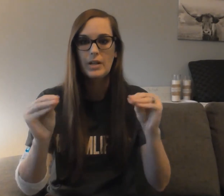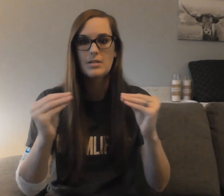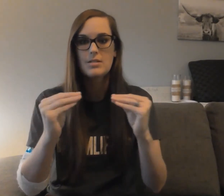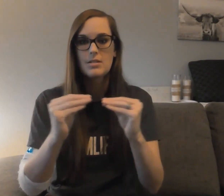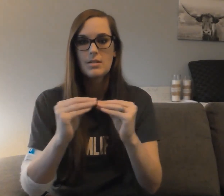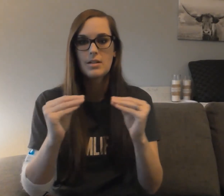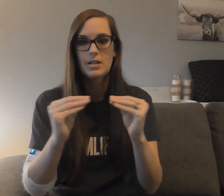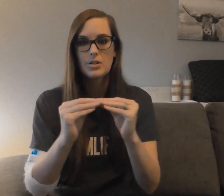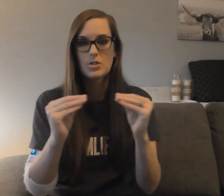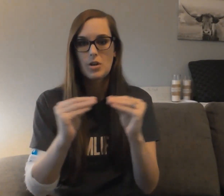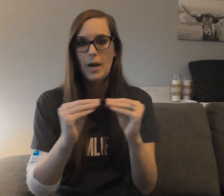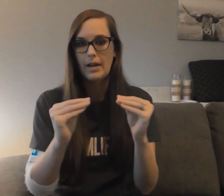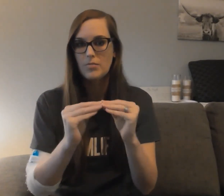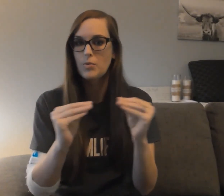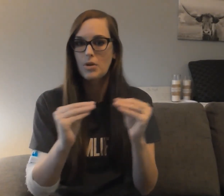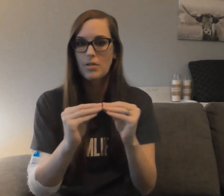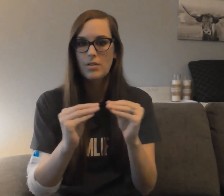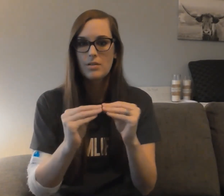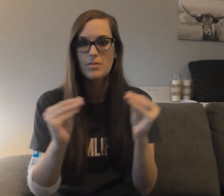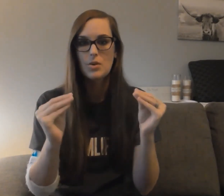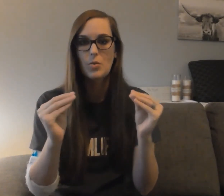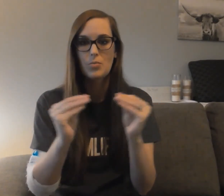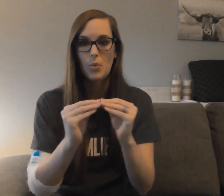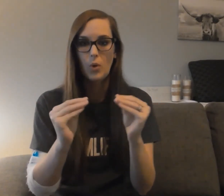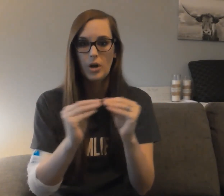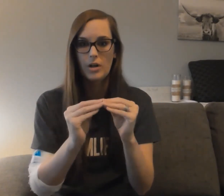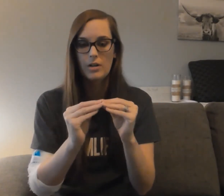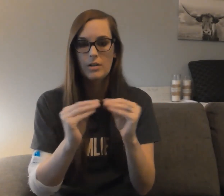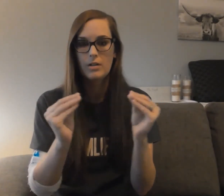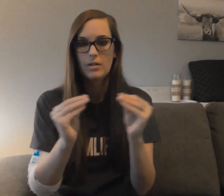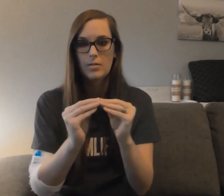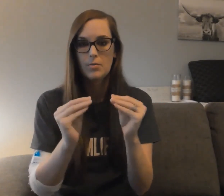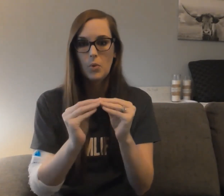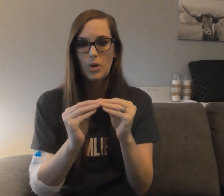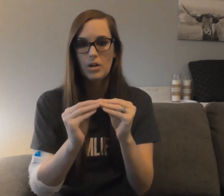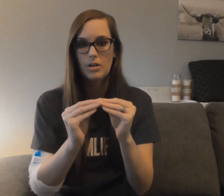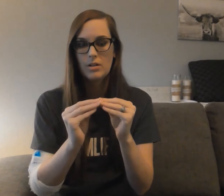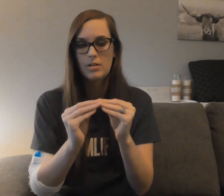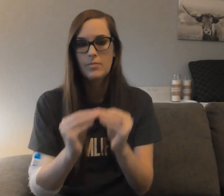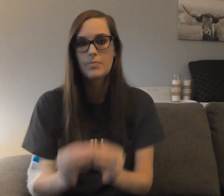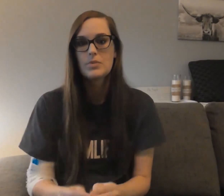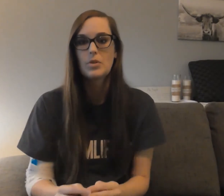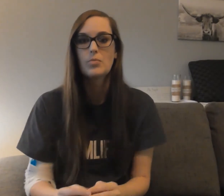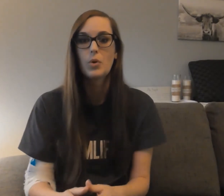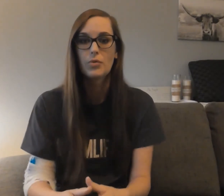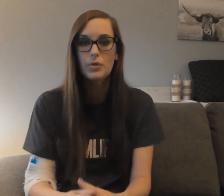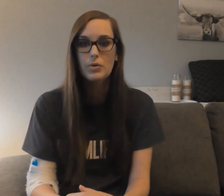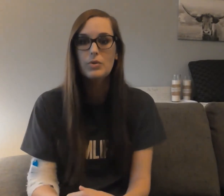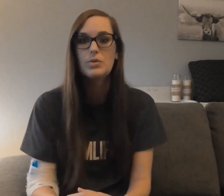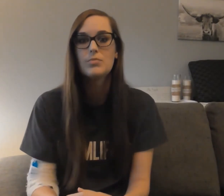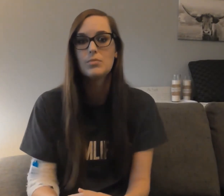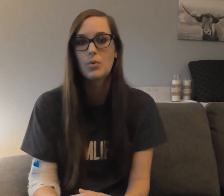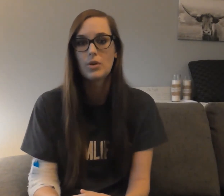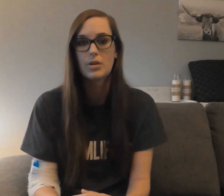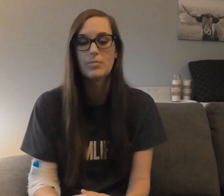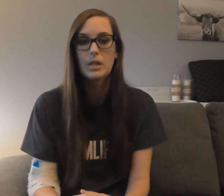point and you just go back and forth. So more, more. So more food, more